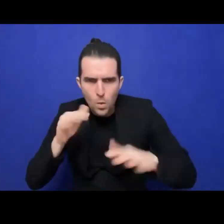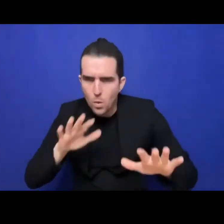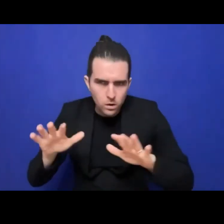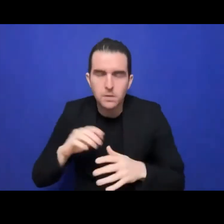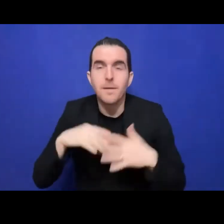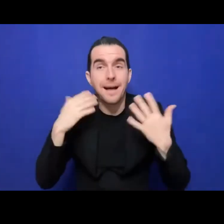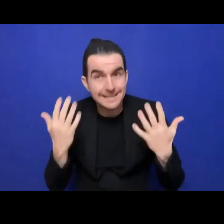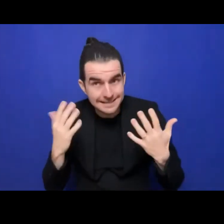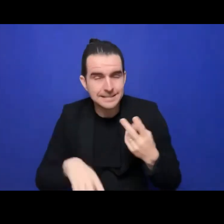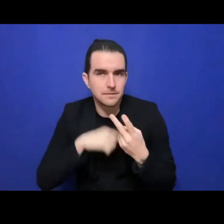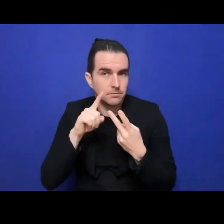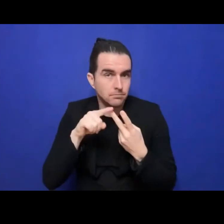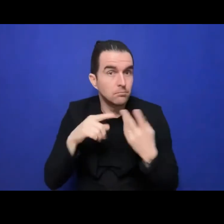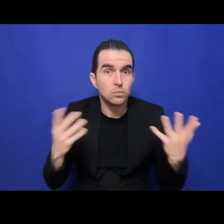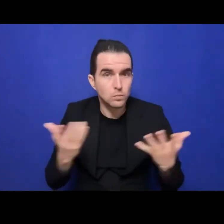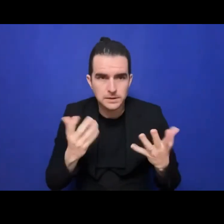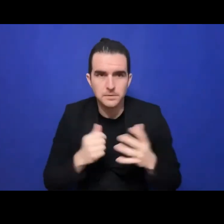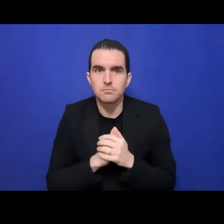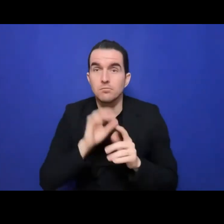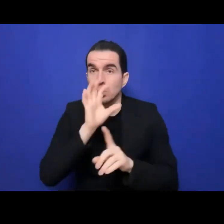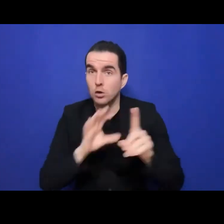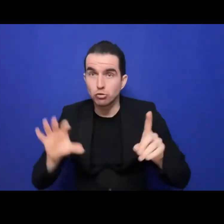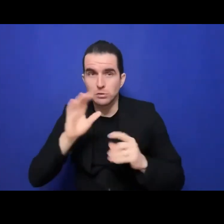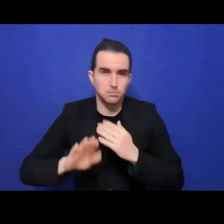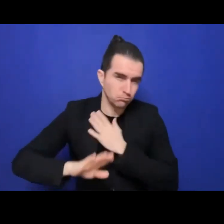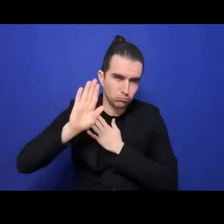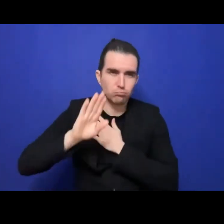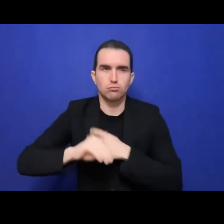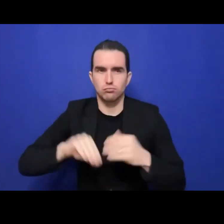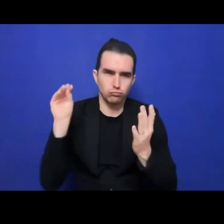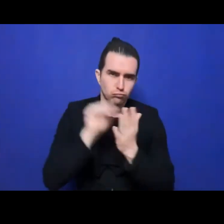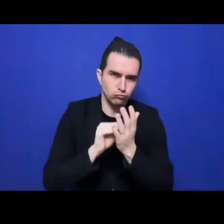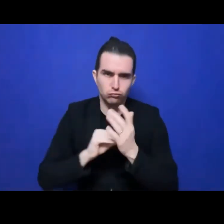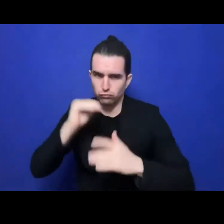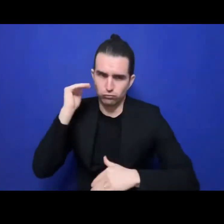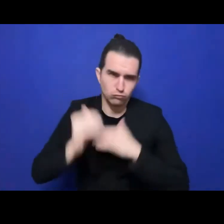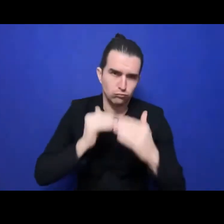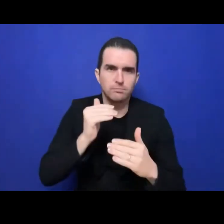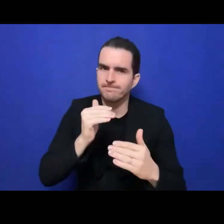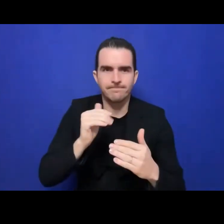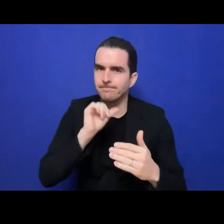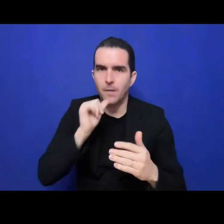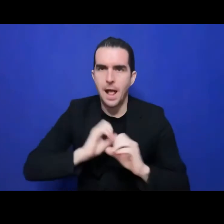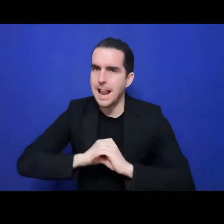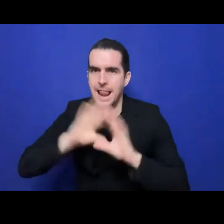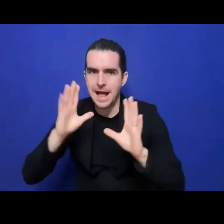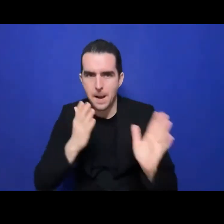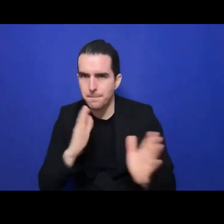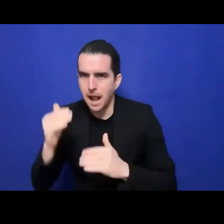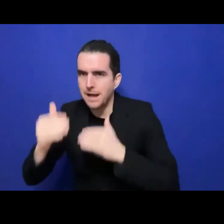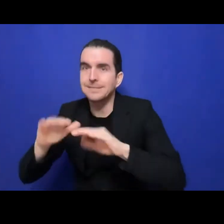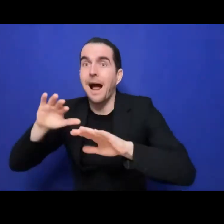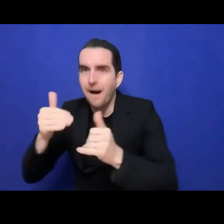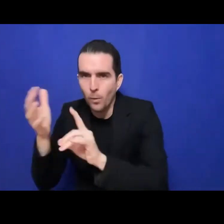Moreover, number 3, government plans and reporting on UHC often focus on specific diseases